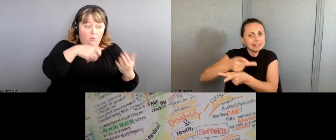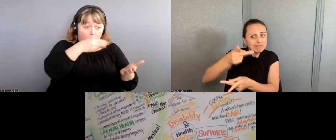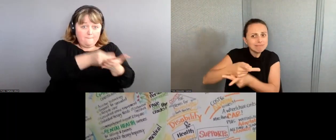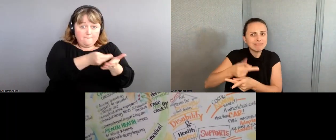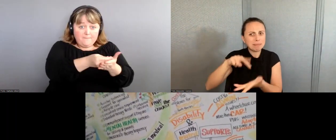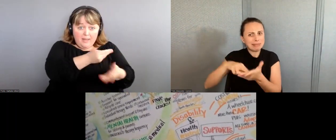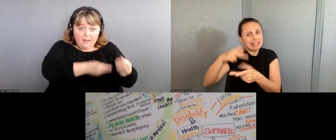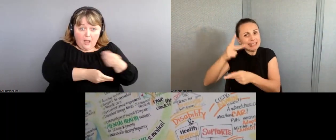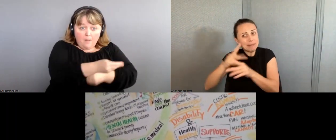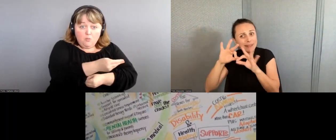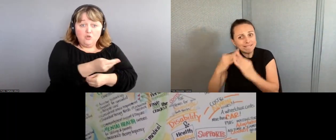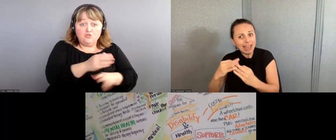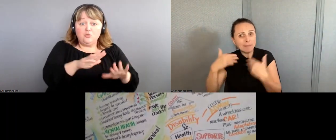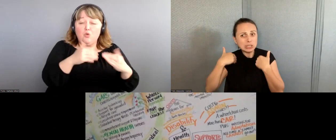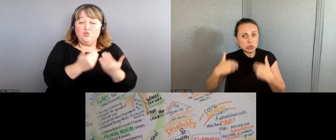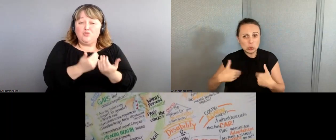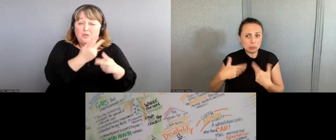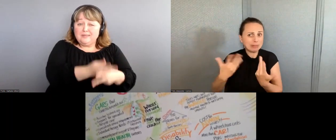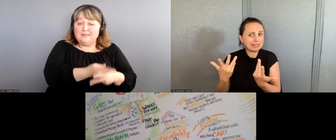and humans afloat.